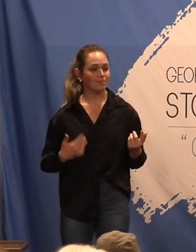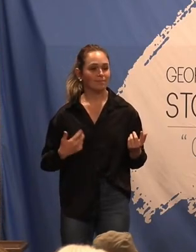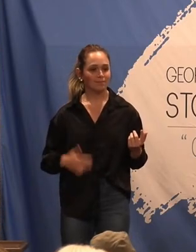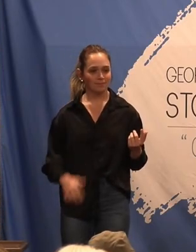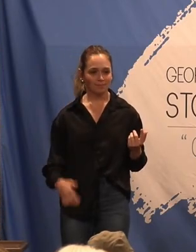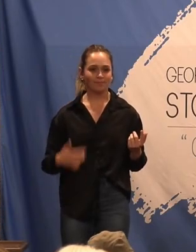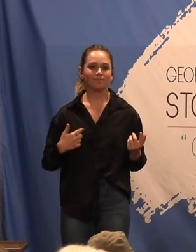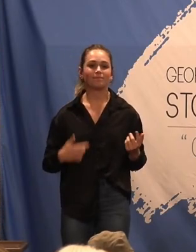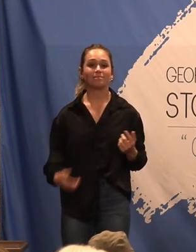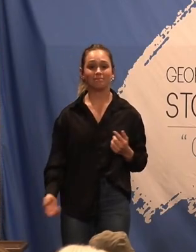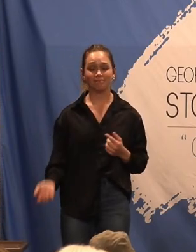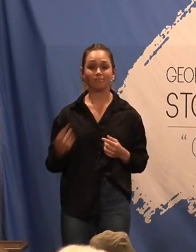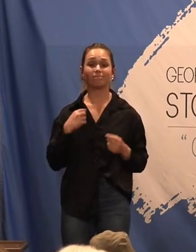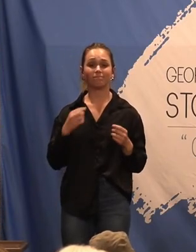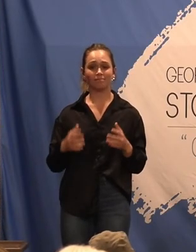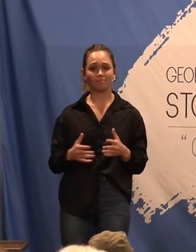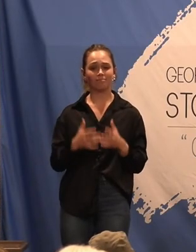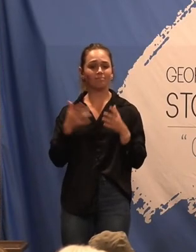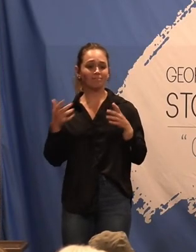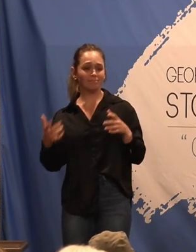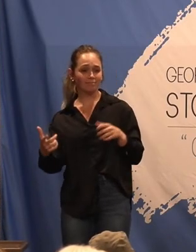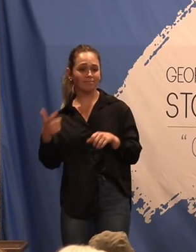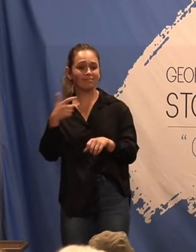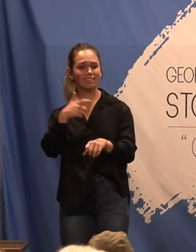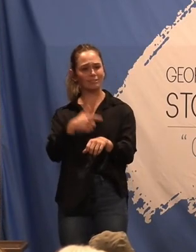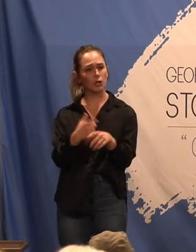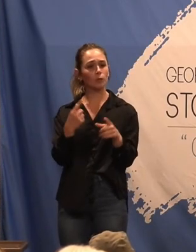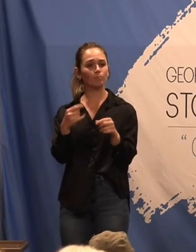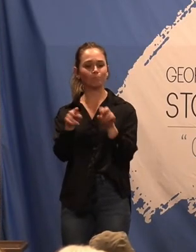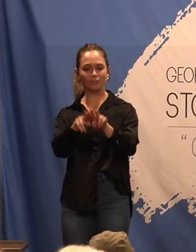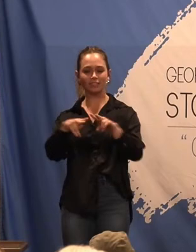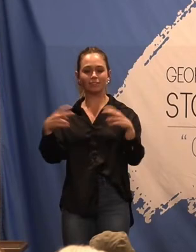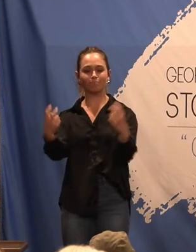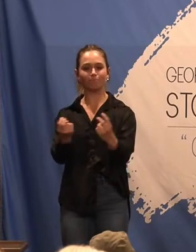Well, I've spent a lot of time around a campfire,